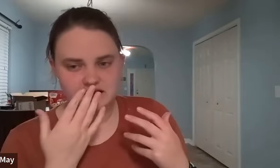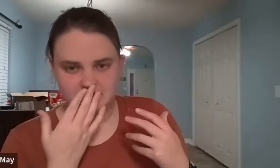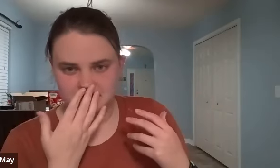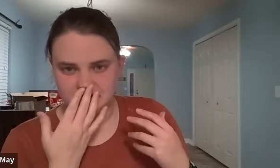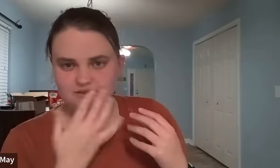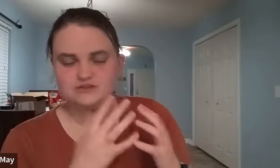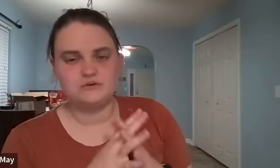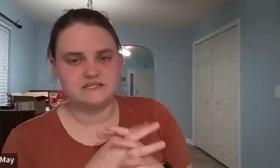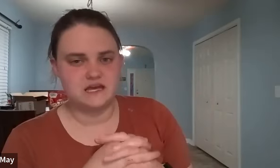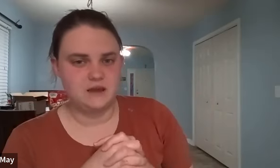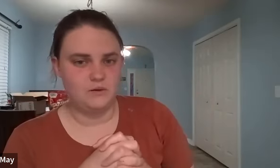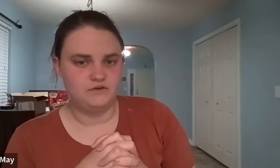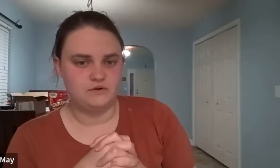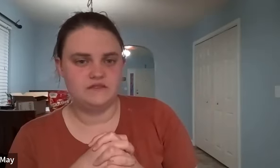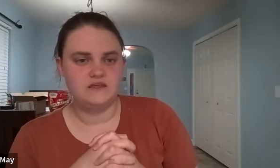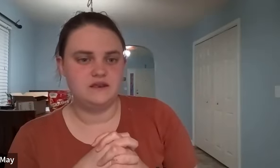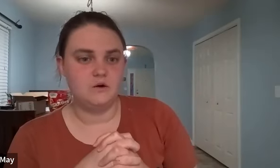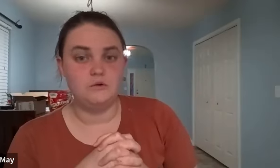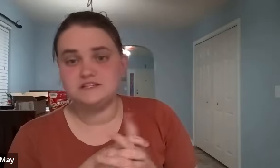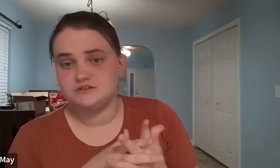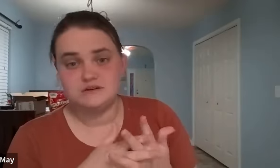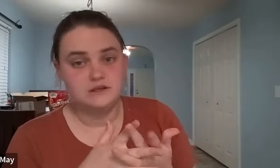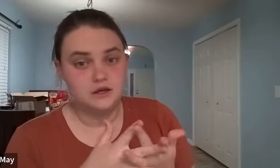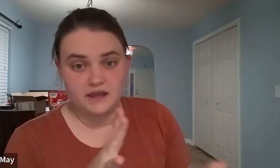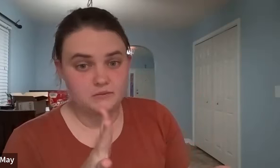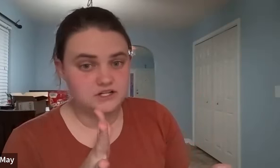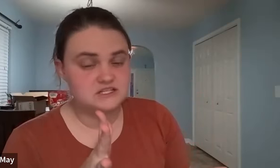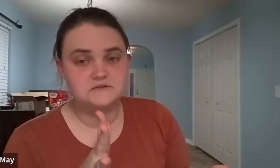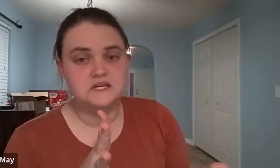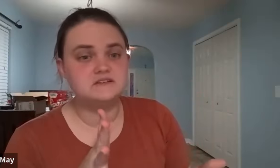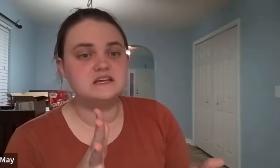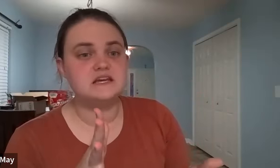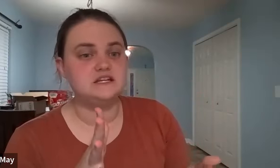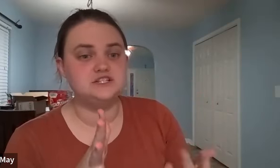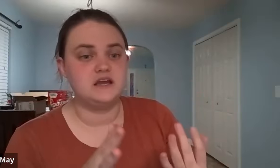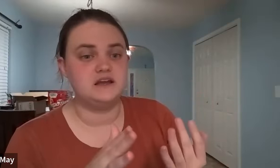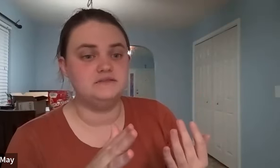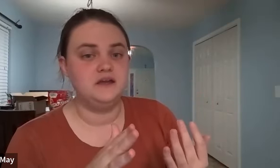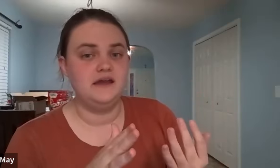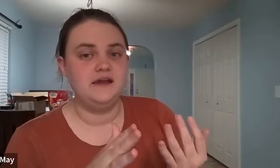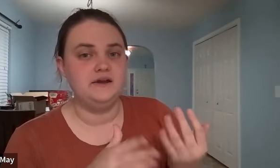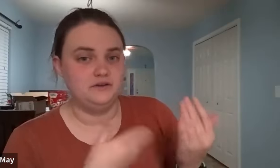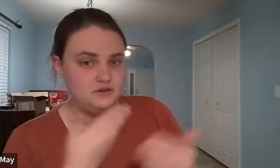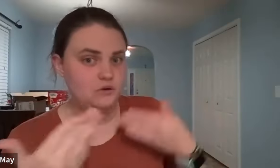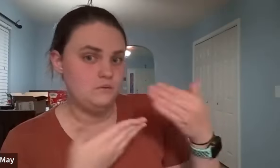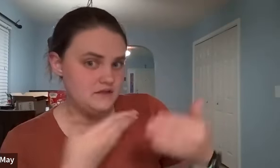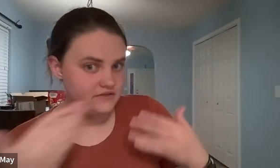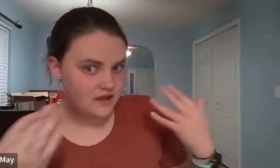kind of thing. Those are always kind of helpful. And then always you can go back and watch these videos again and just kind of go with